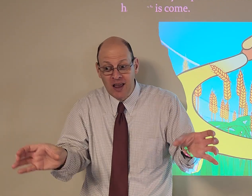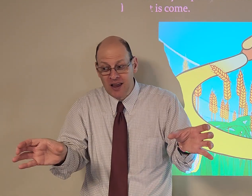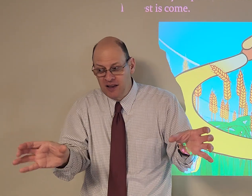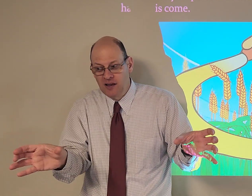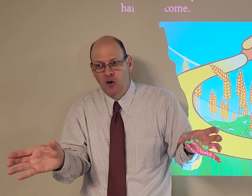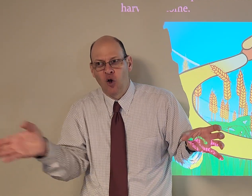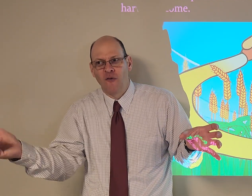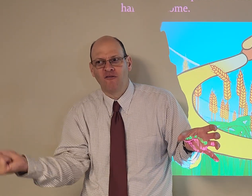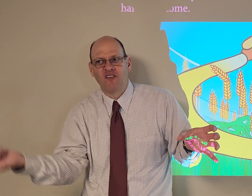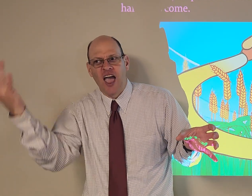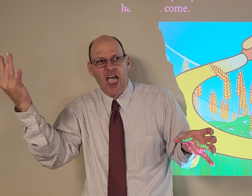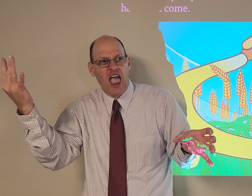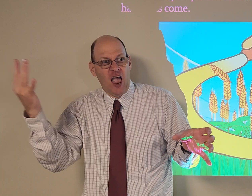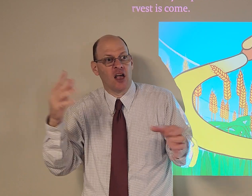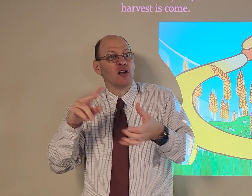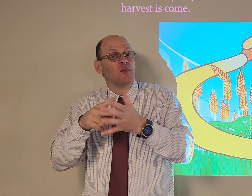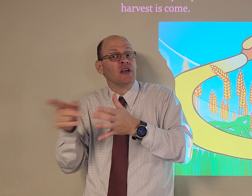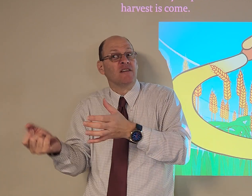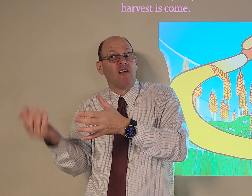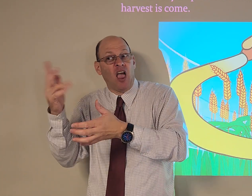And you remember the other parable?